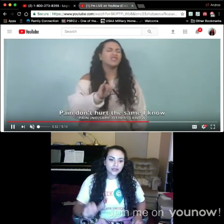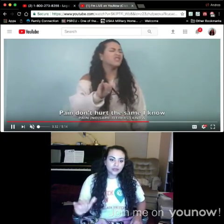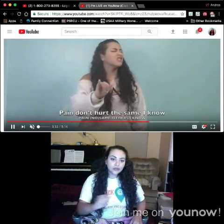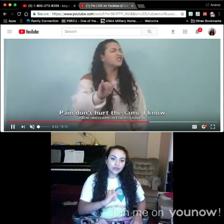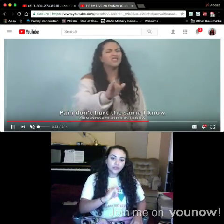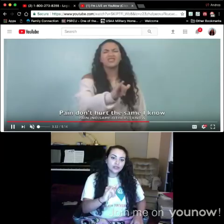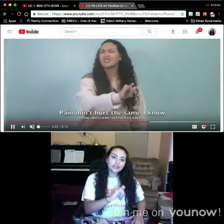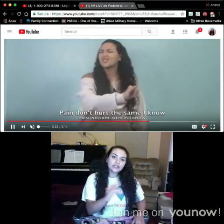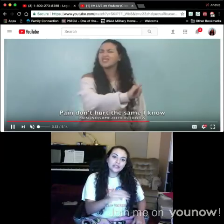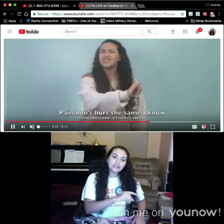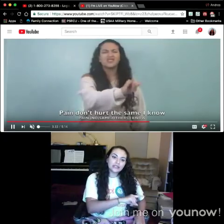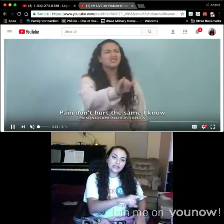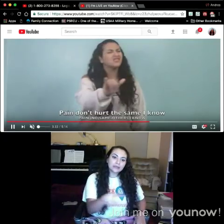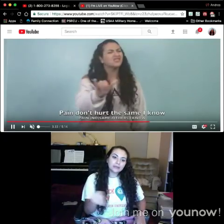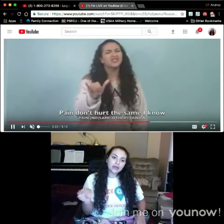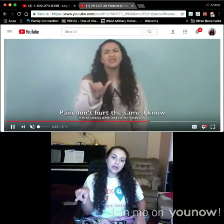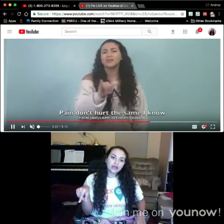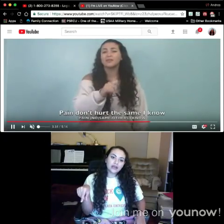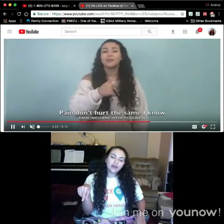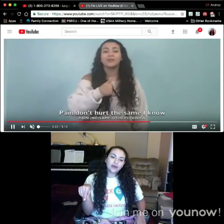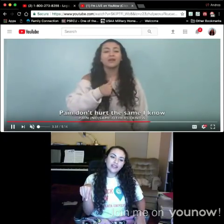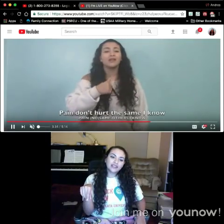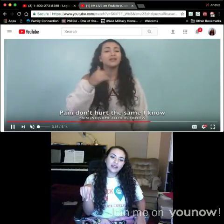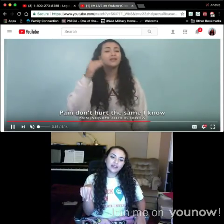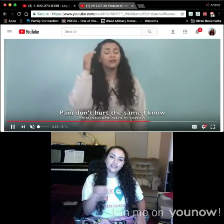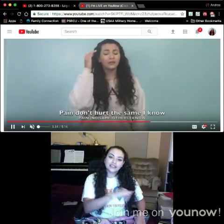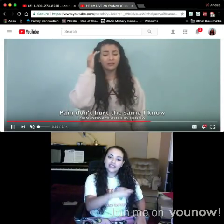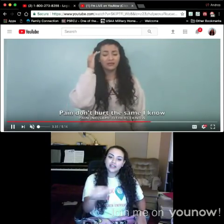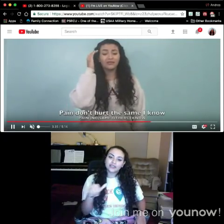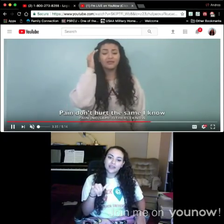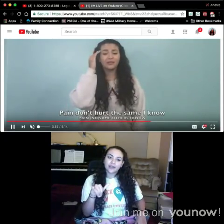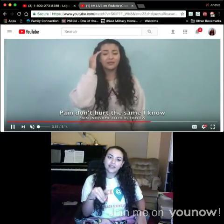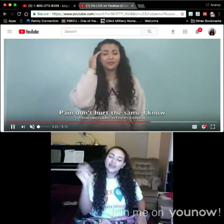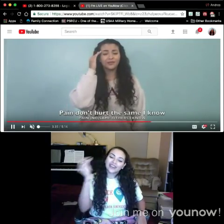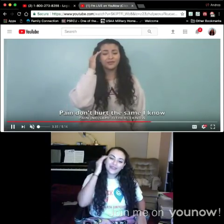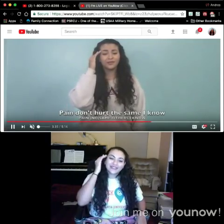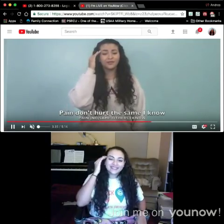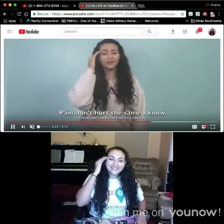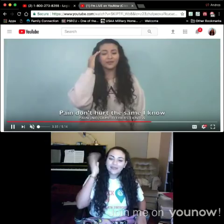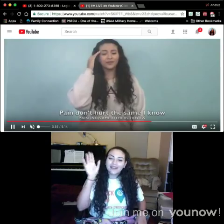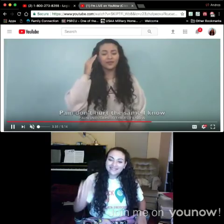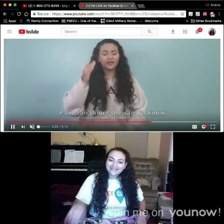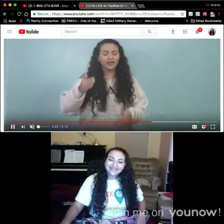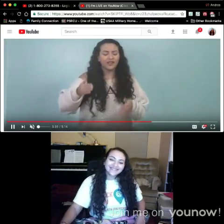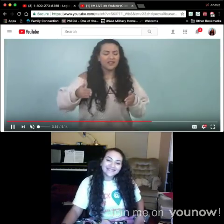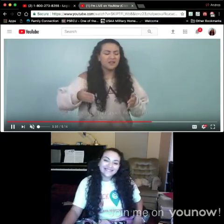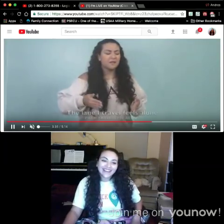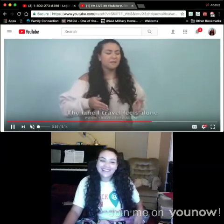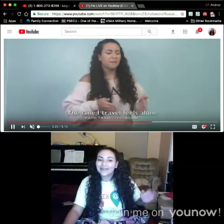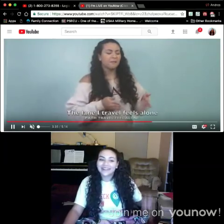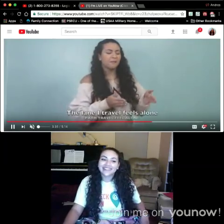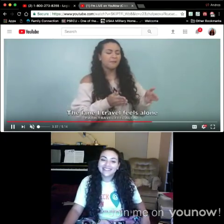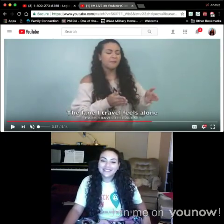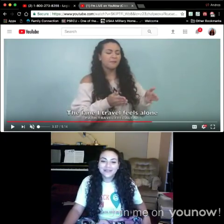Pain don't hurt the same. Oh no, I didn't sign others. I just kind of used sign others. Okay, cool. Never mind. I